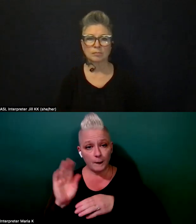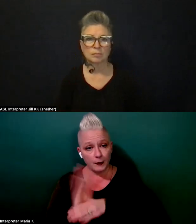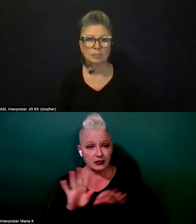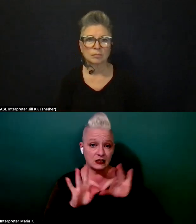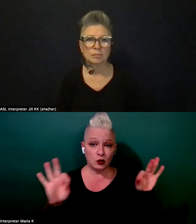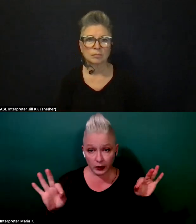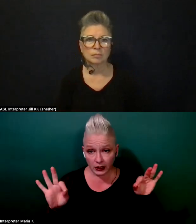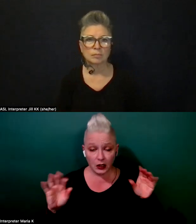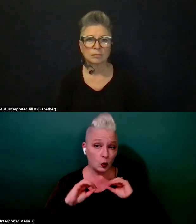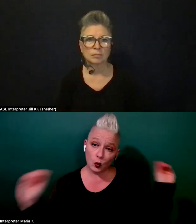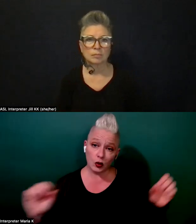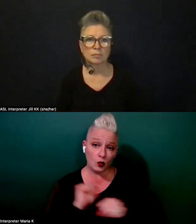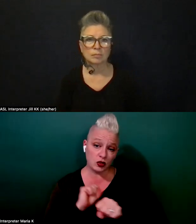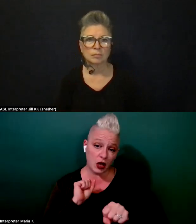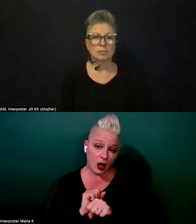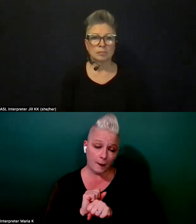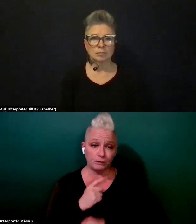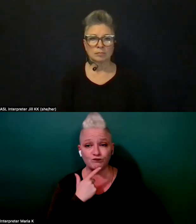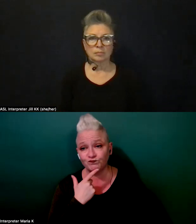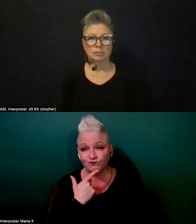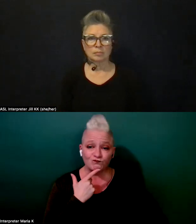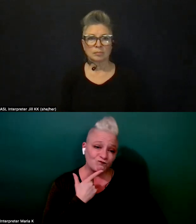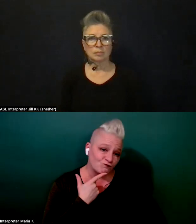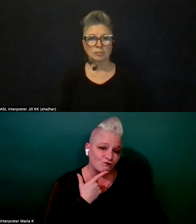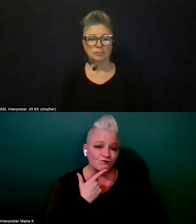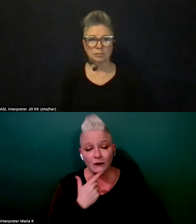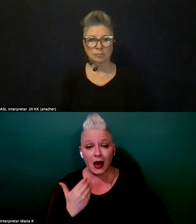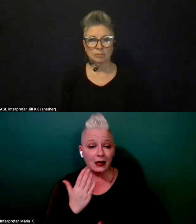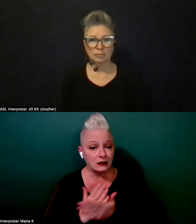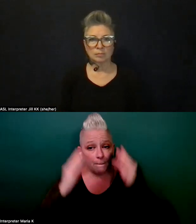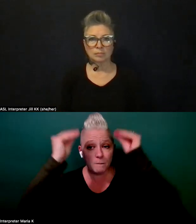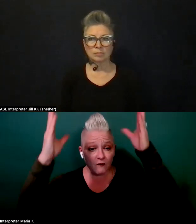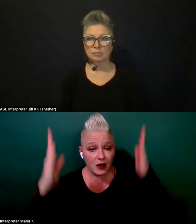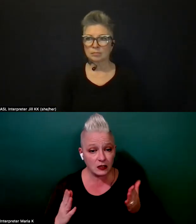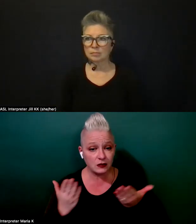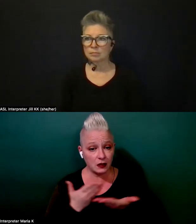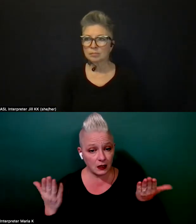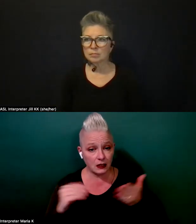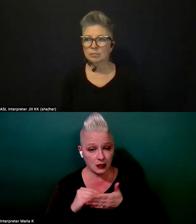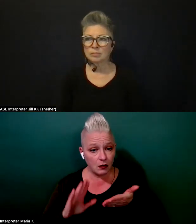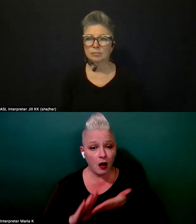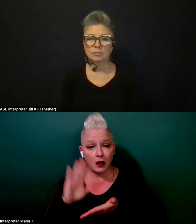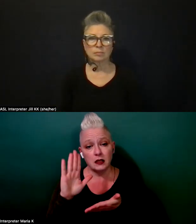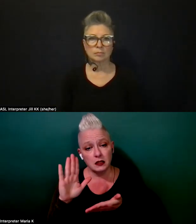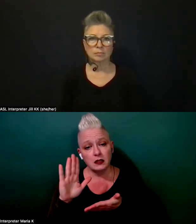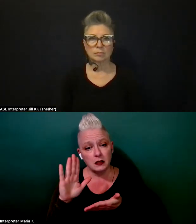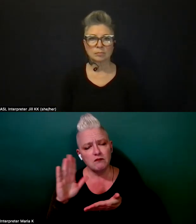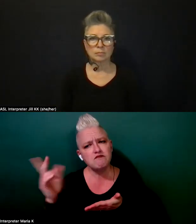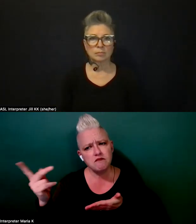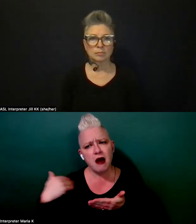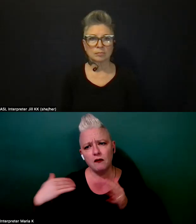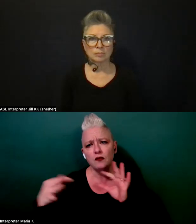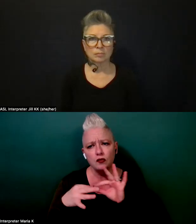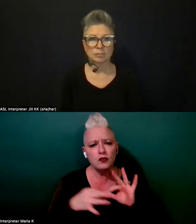have a job. And I had some professors and things in college that had connections and